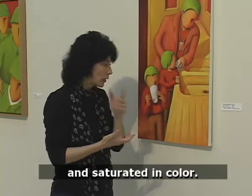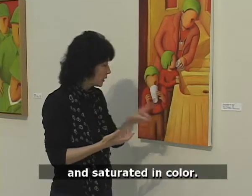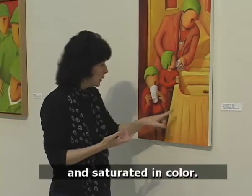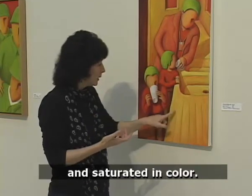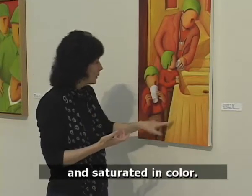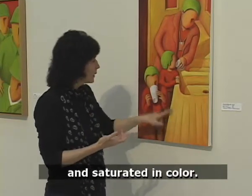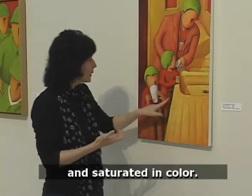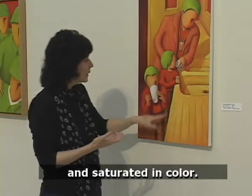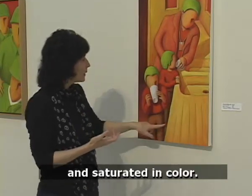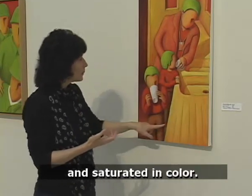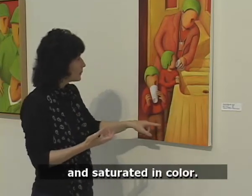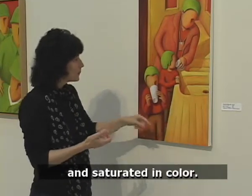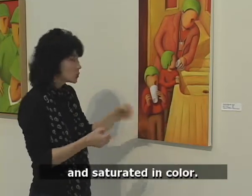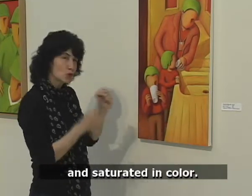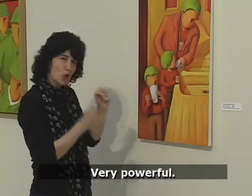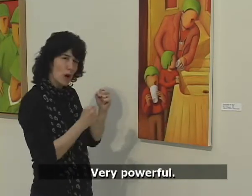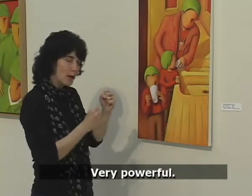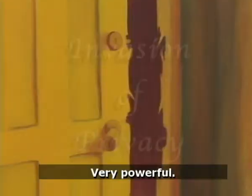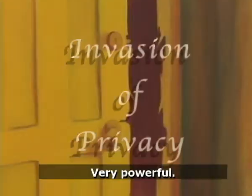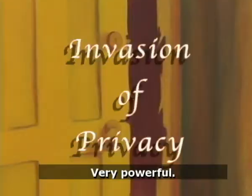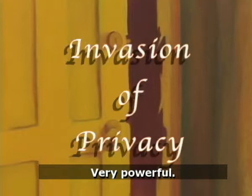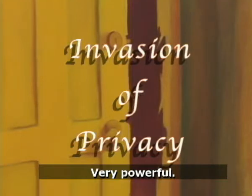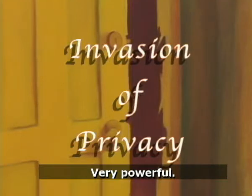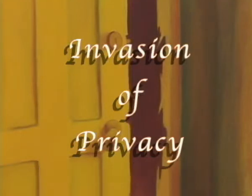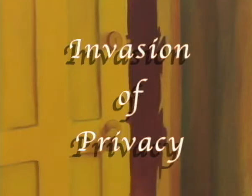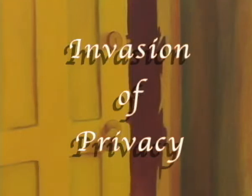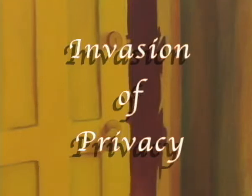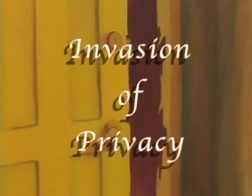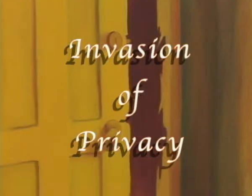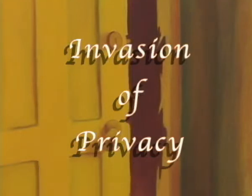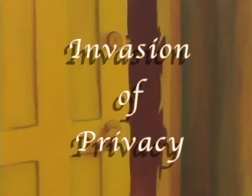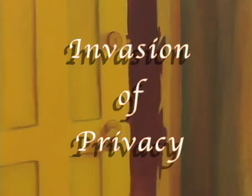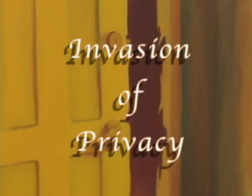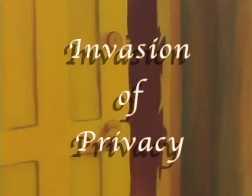saturated in color. Very powerful.